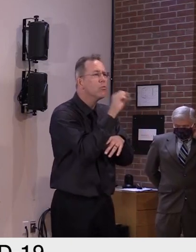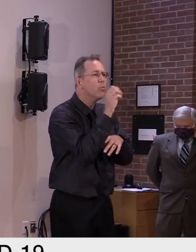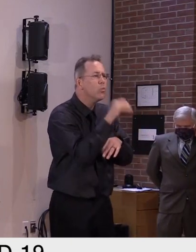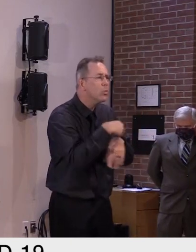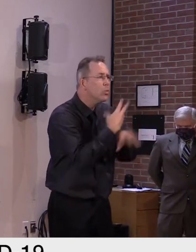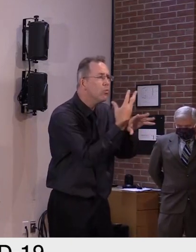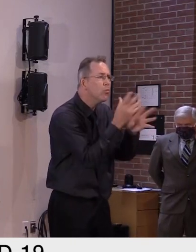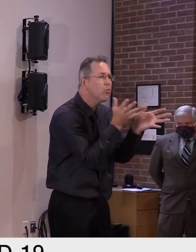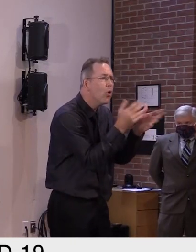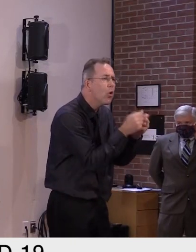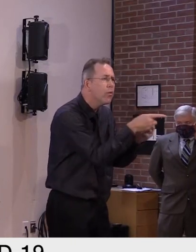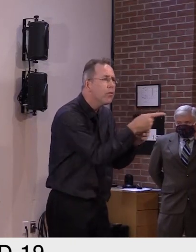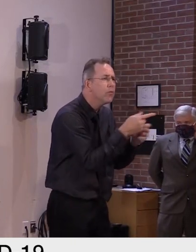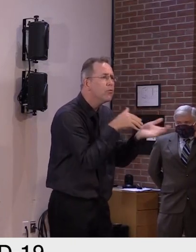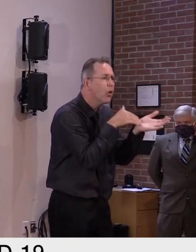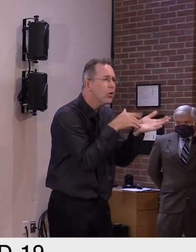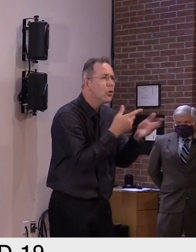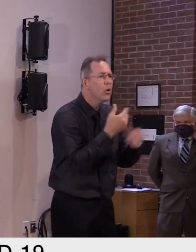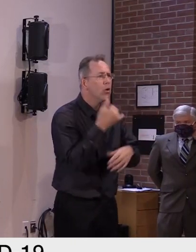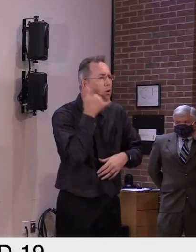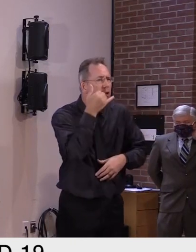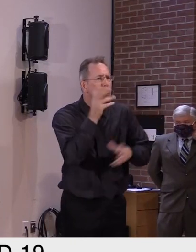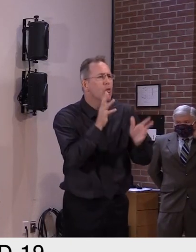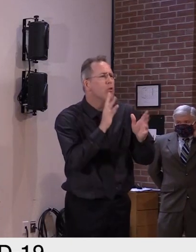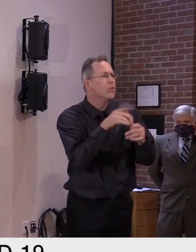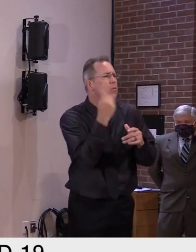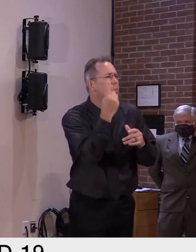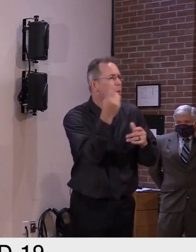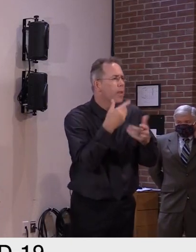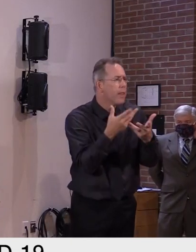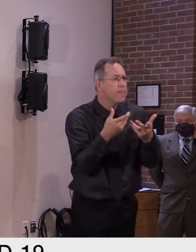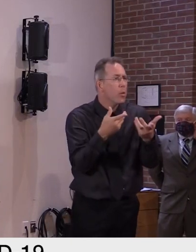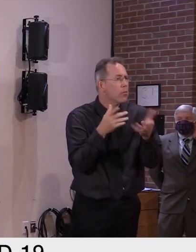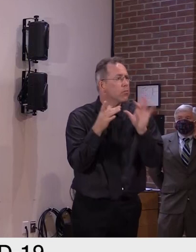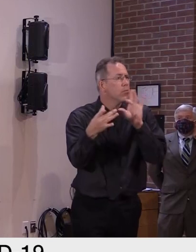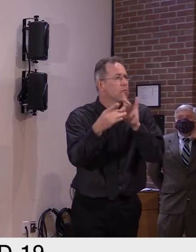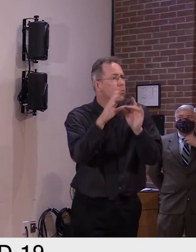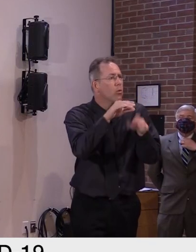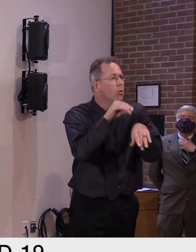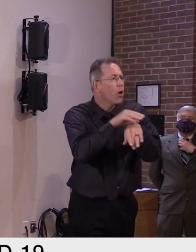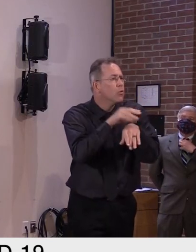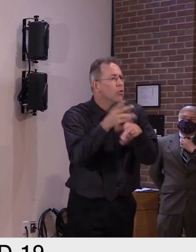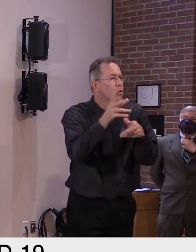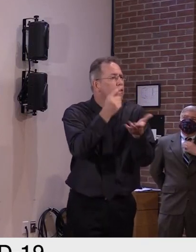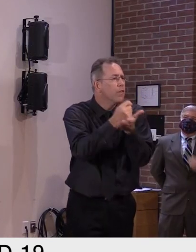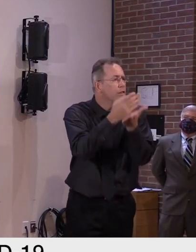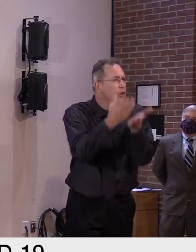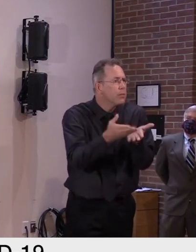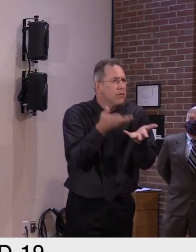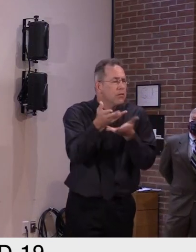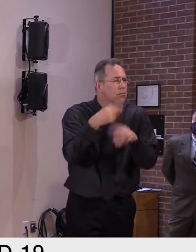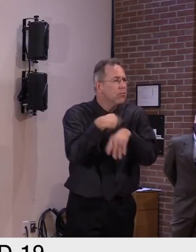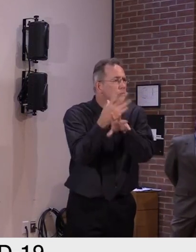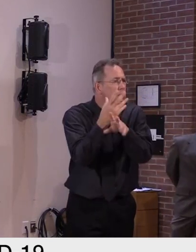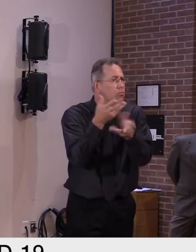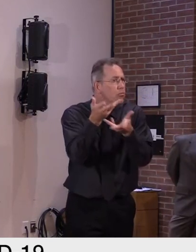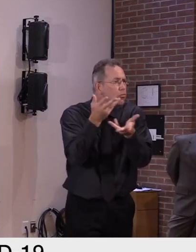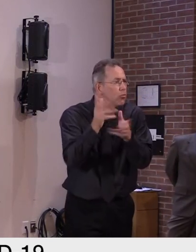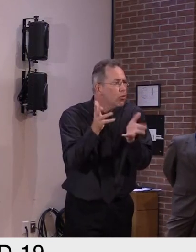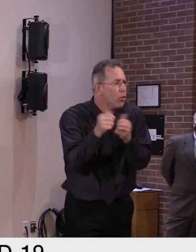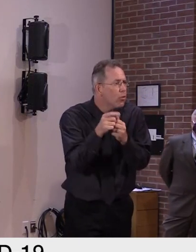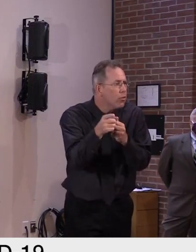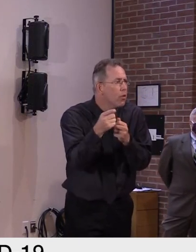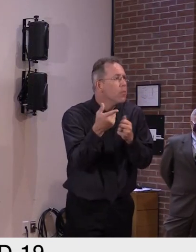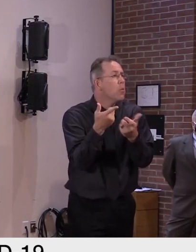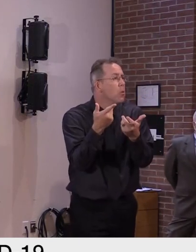mental health continue to do that and for new people to engage freshly. And now, of course, there's more opportunity